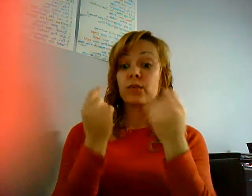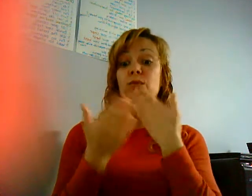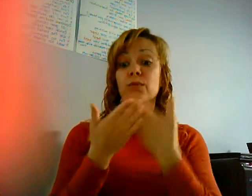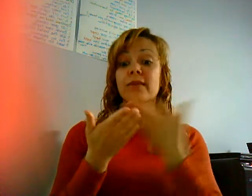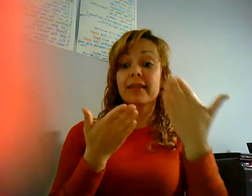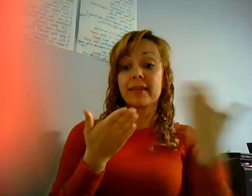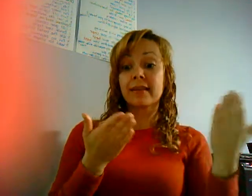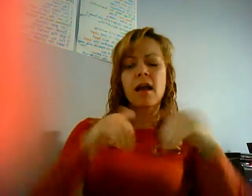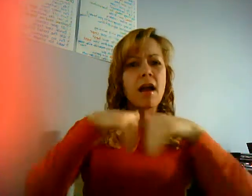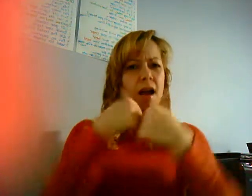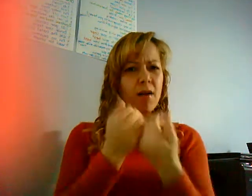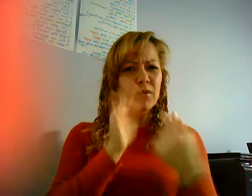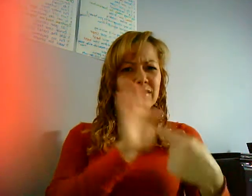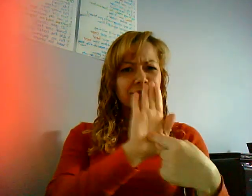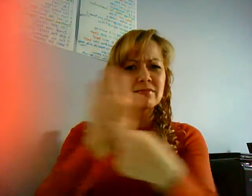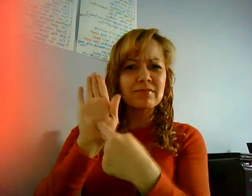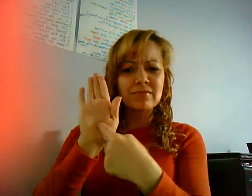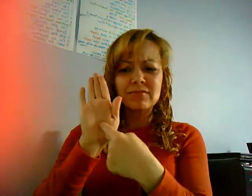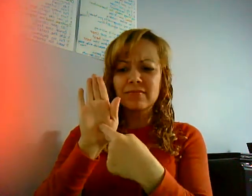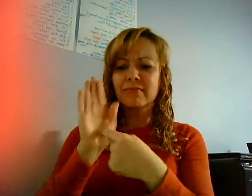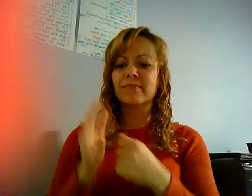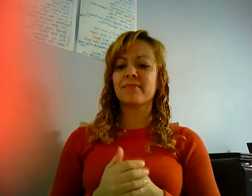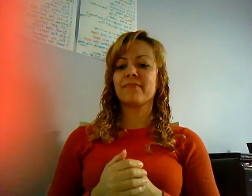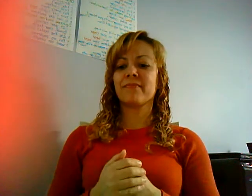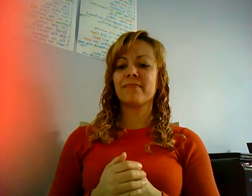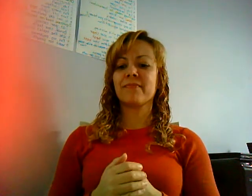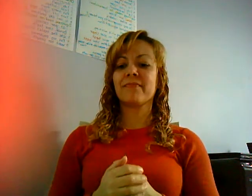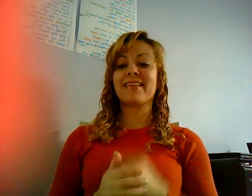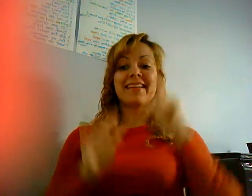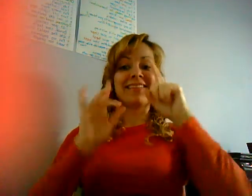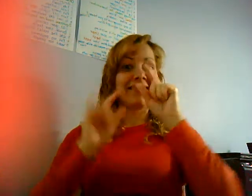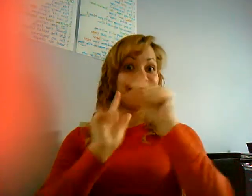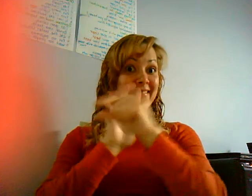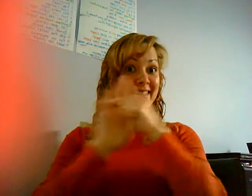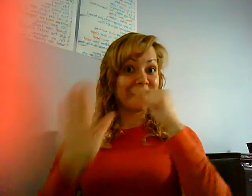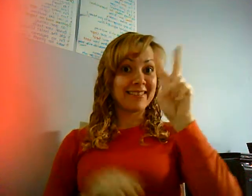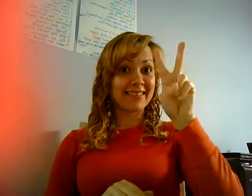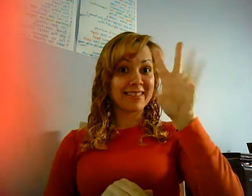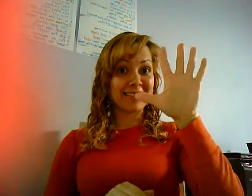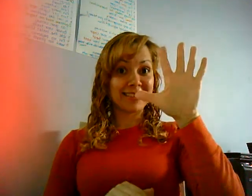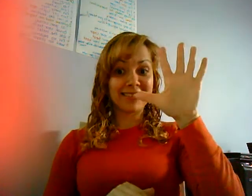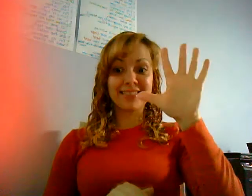Two things. Love and doing good works. How can I show this?